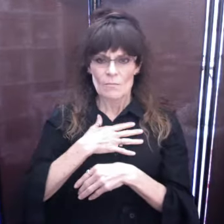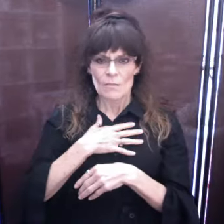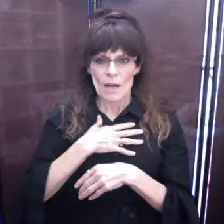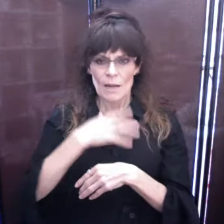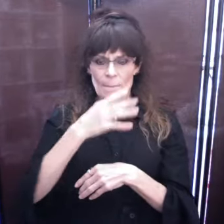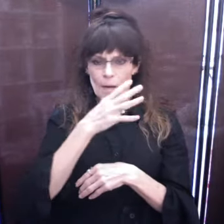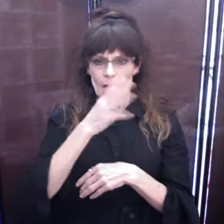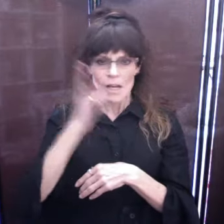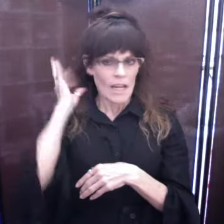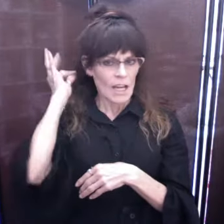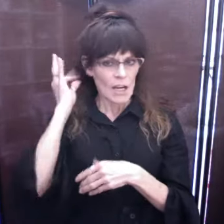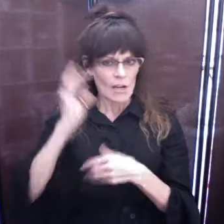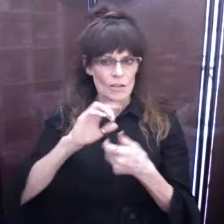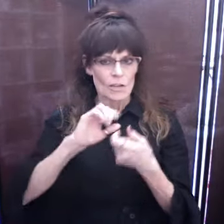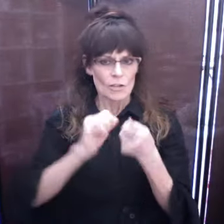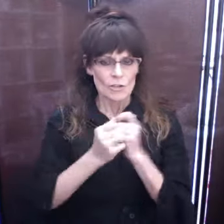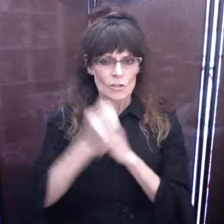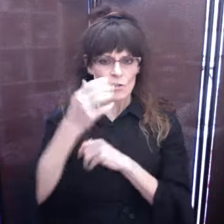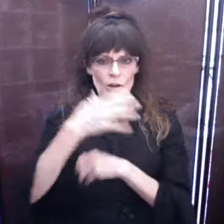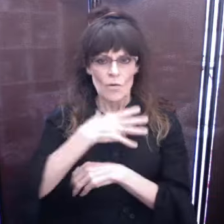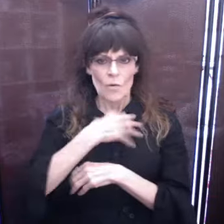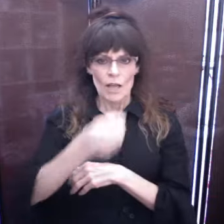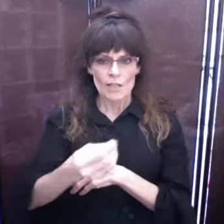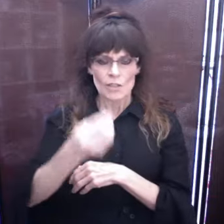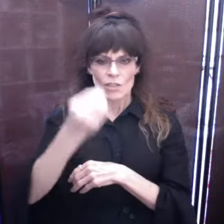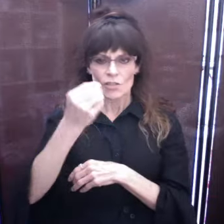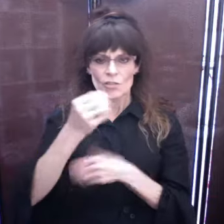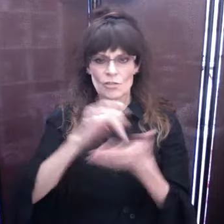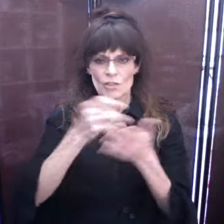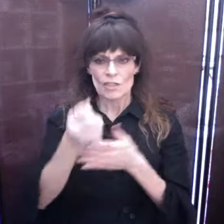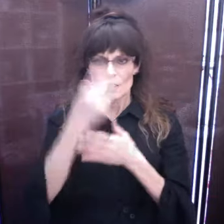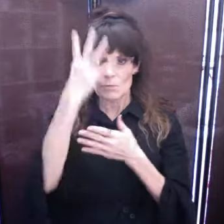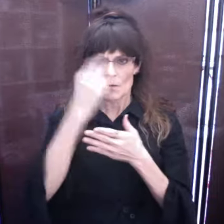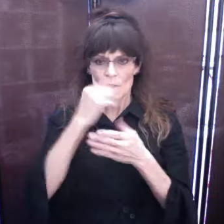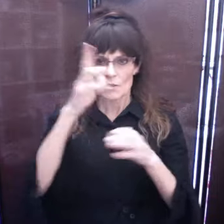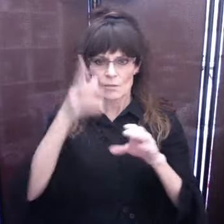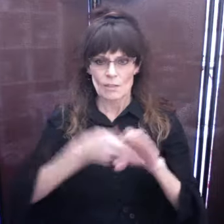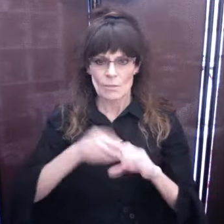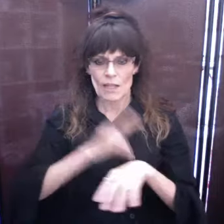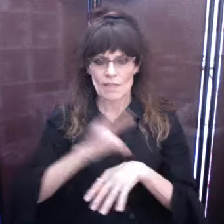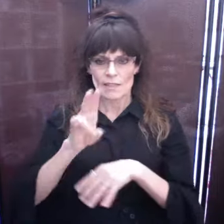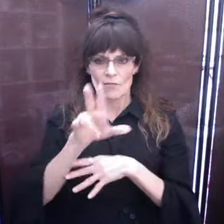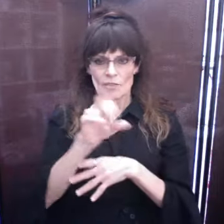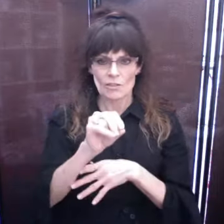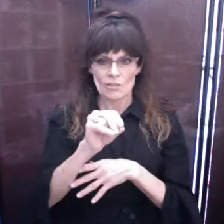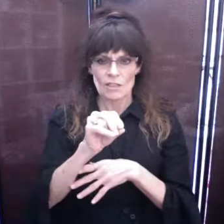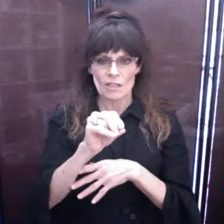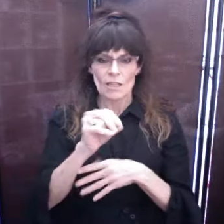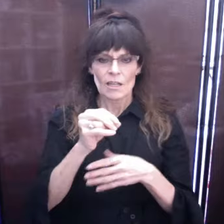took sleeping pills and went to bed at 7:30. If we're telling the truth, I recovered from my alcoholism long before my